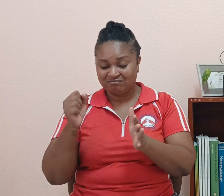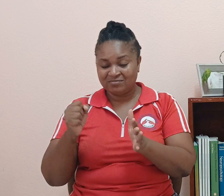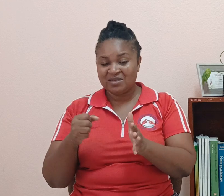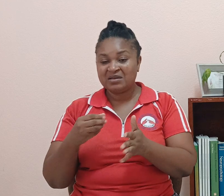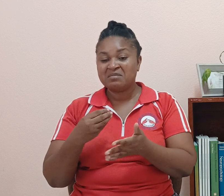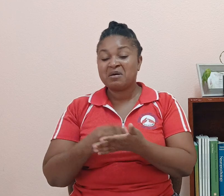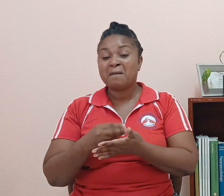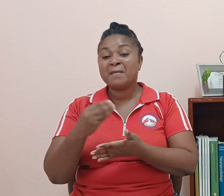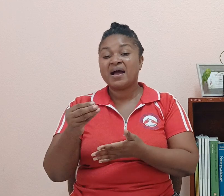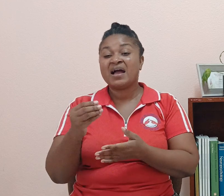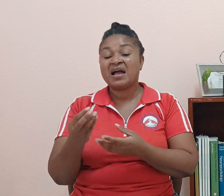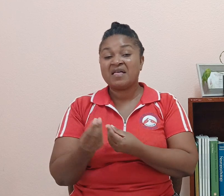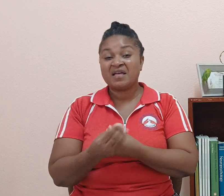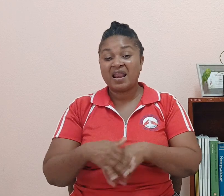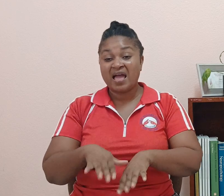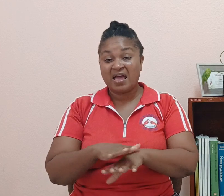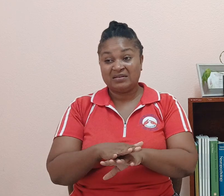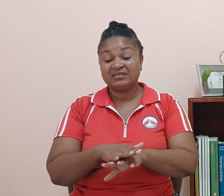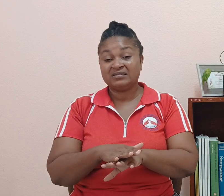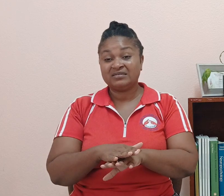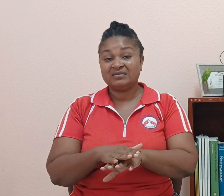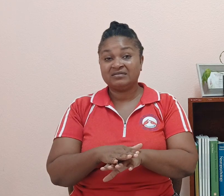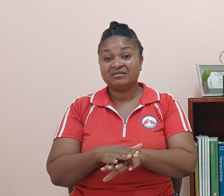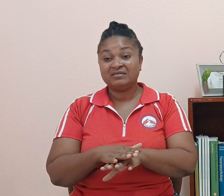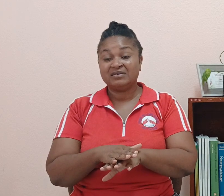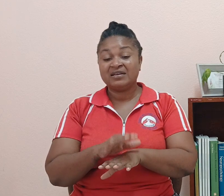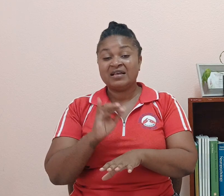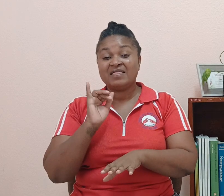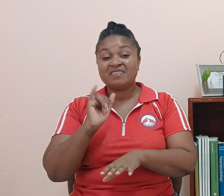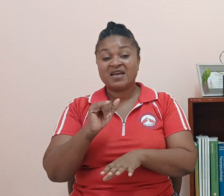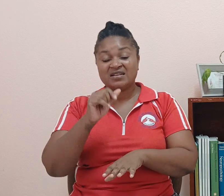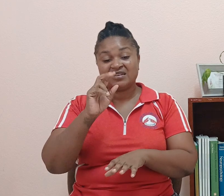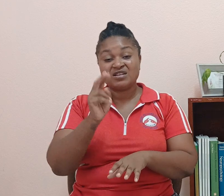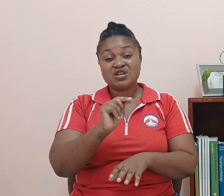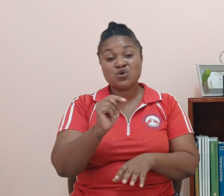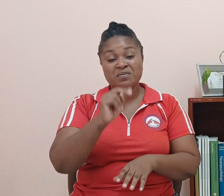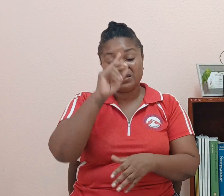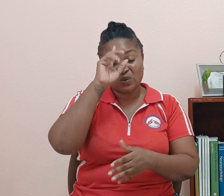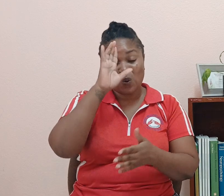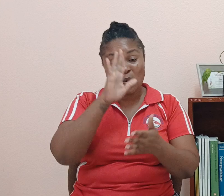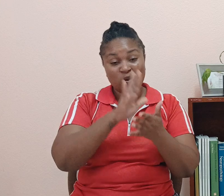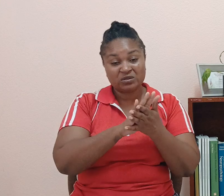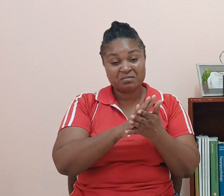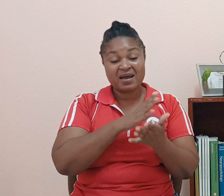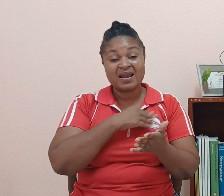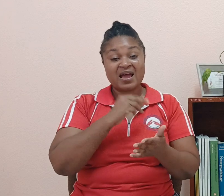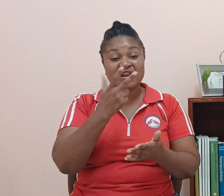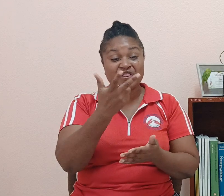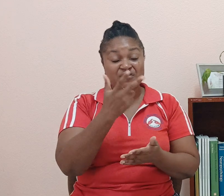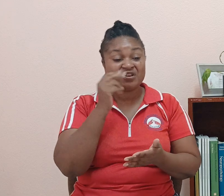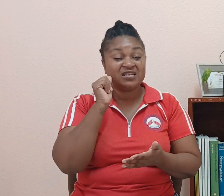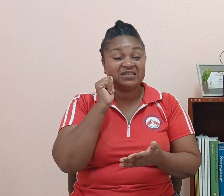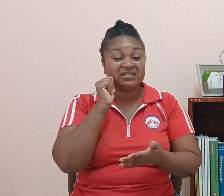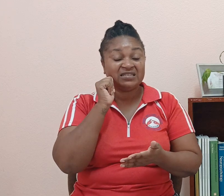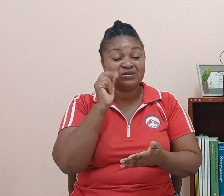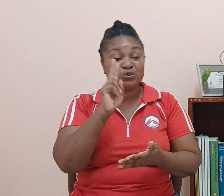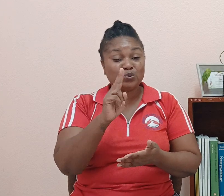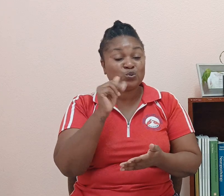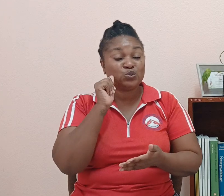land that Elimelech, Mahlon and Chilion,